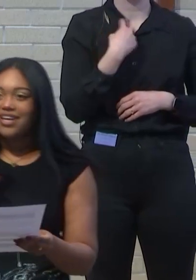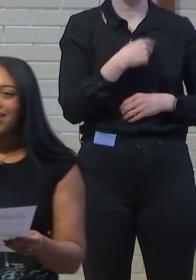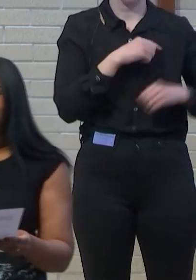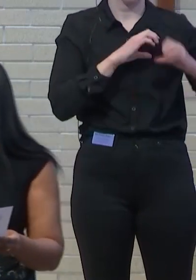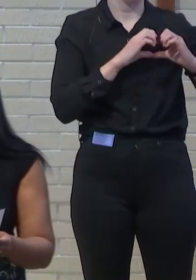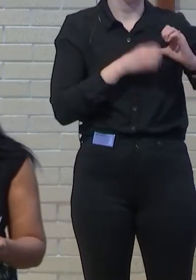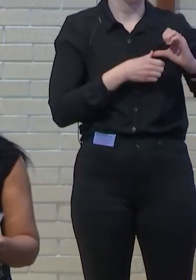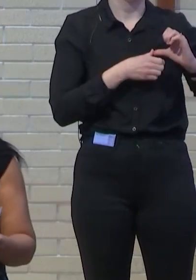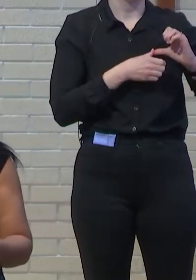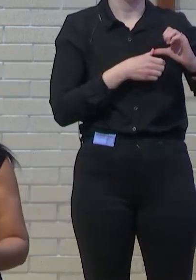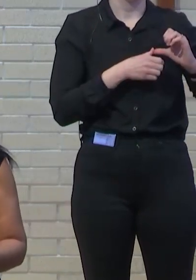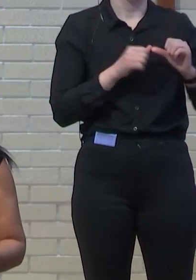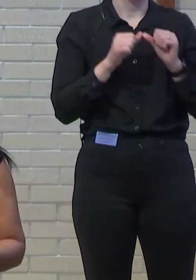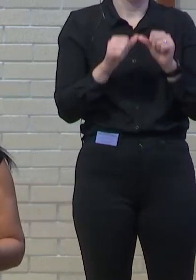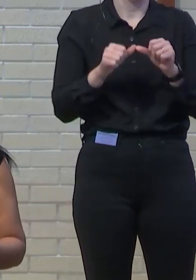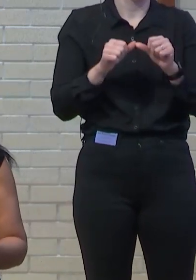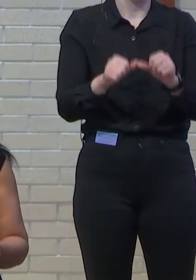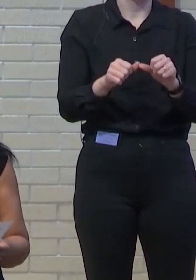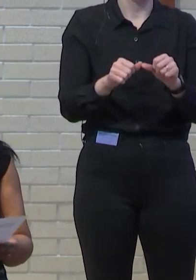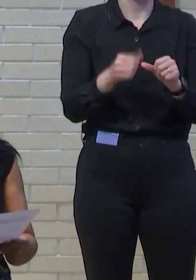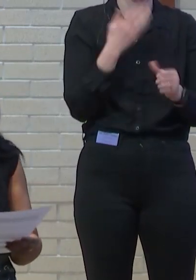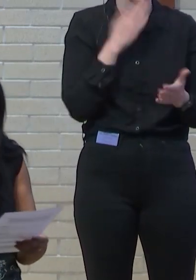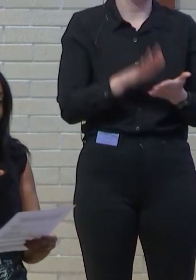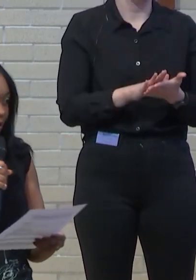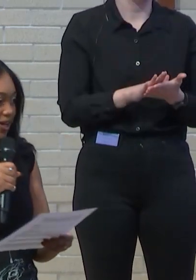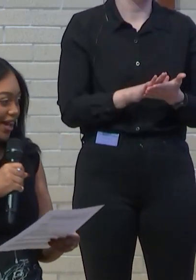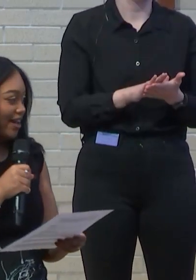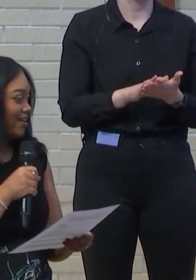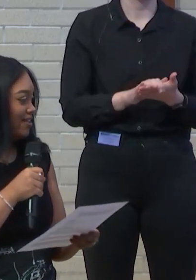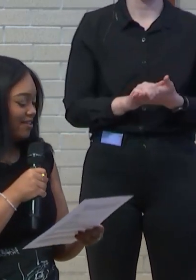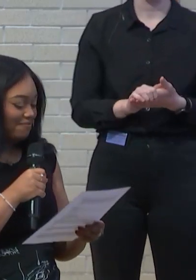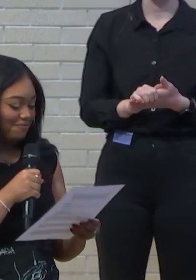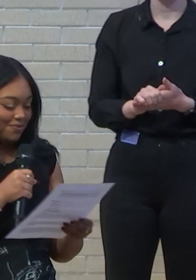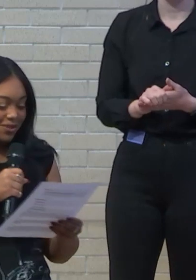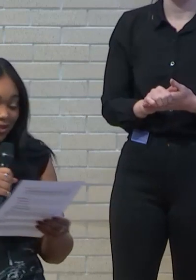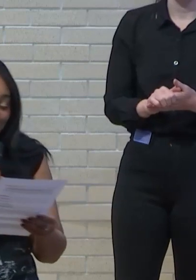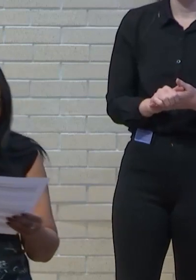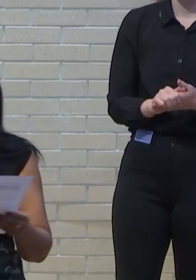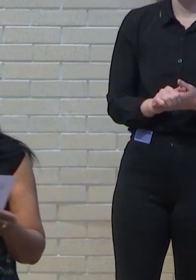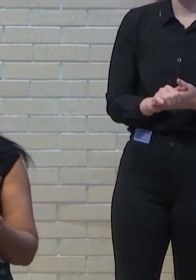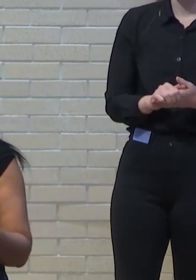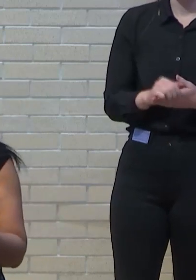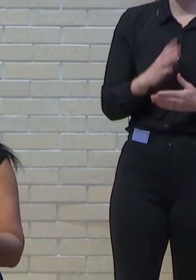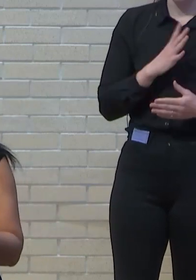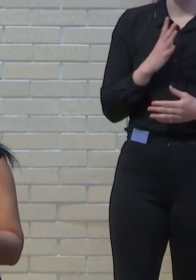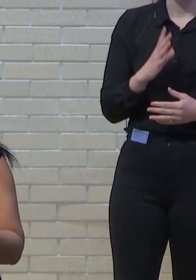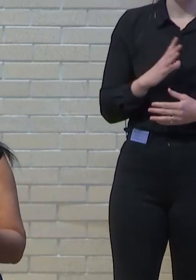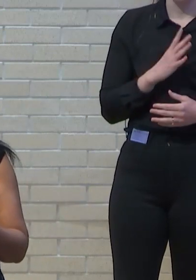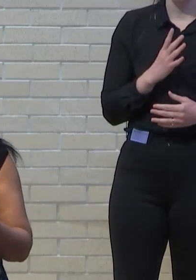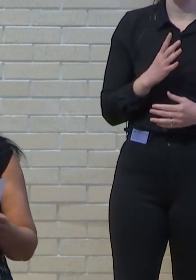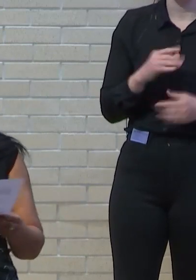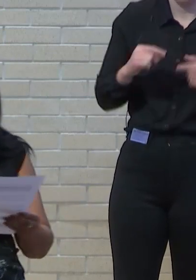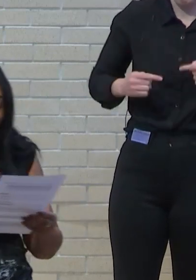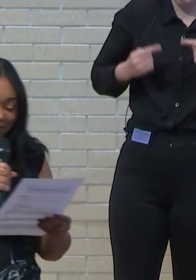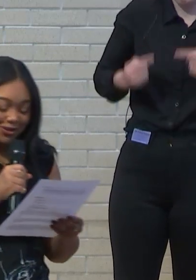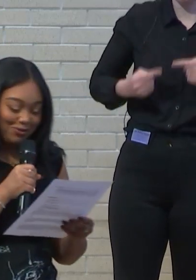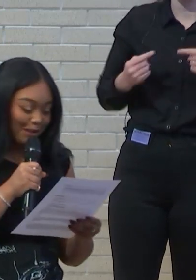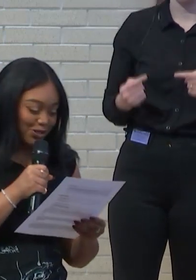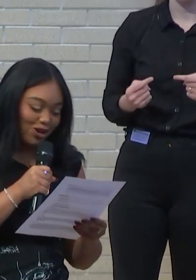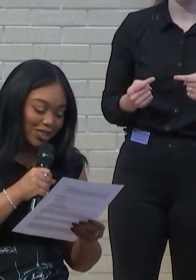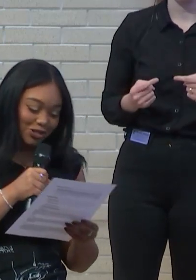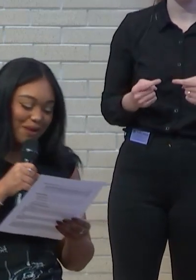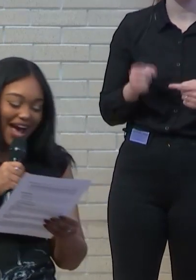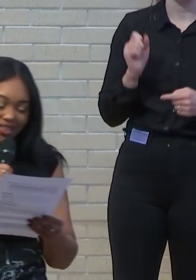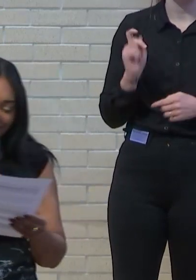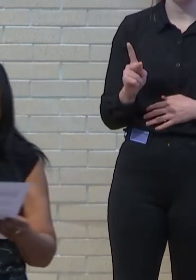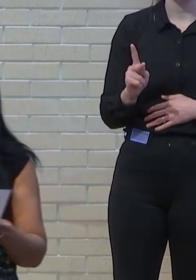it. It is okay to not be okay. You were born with the heart to help any and everyone who